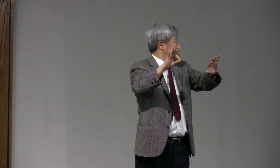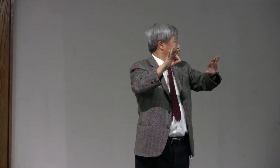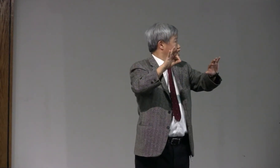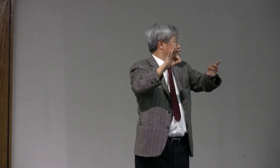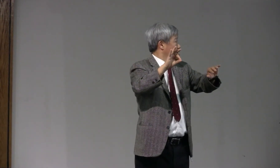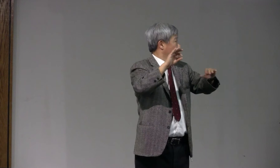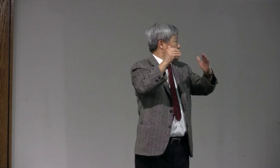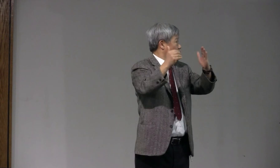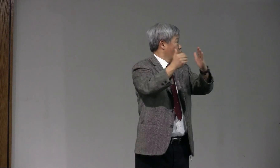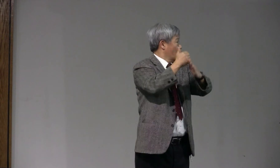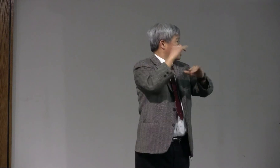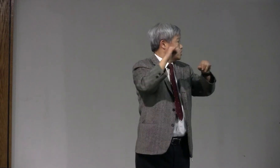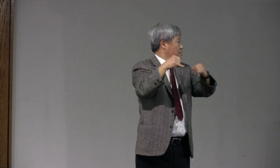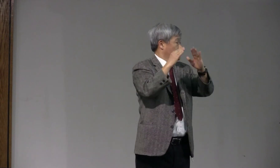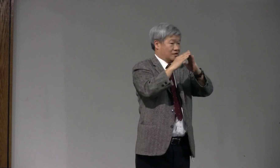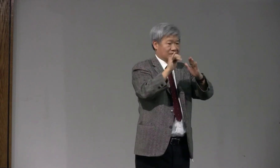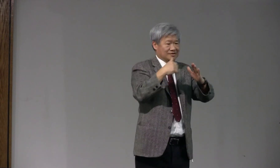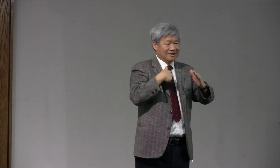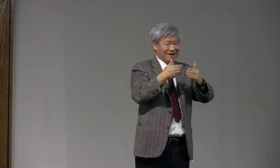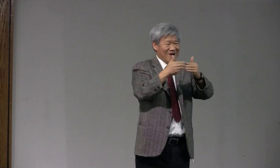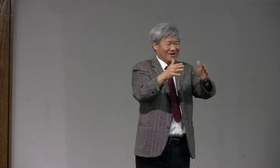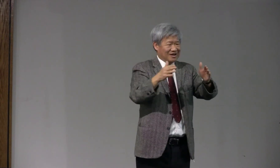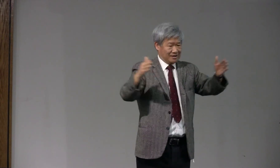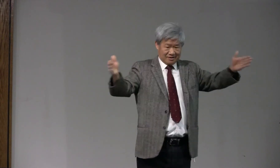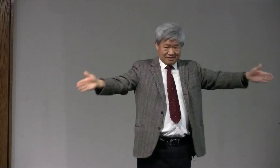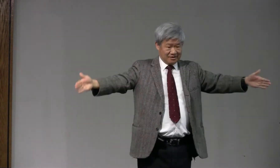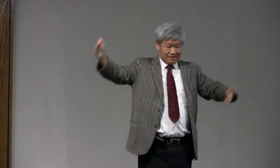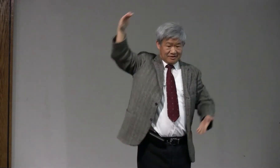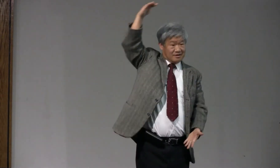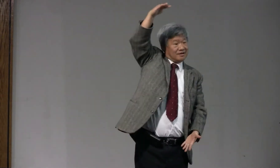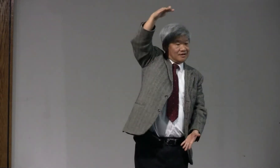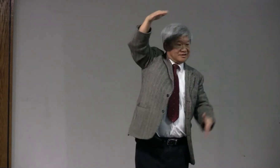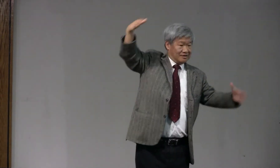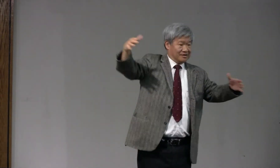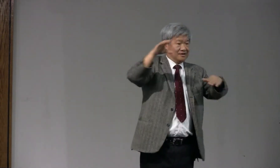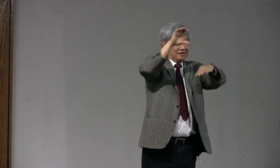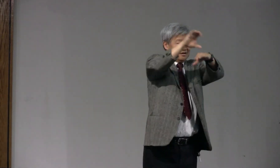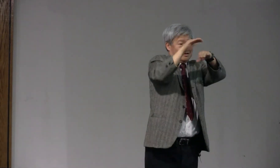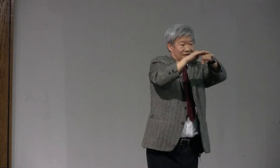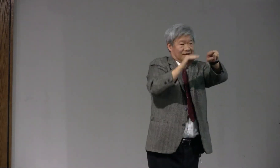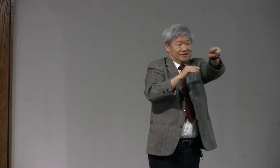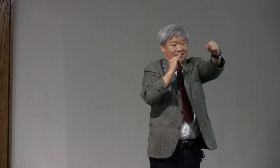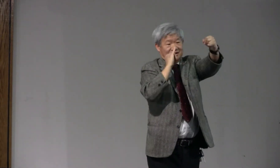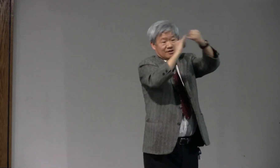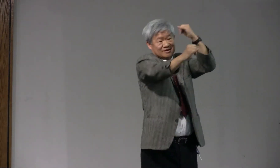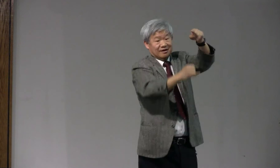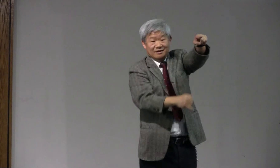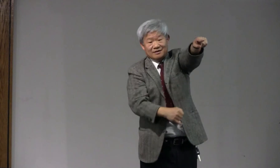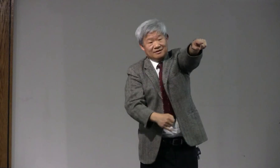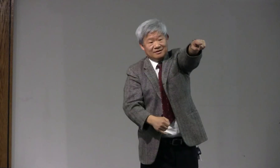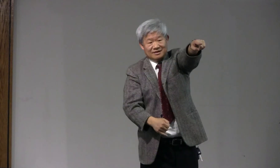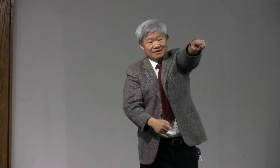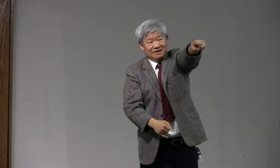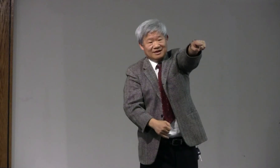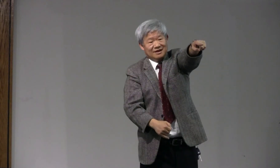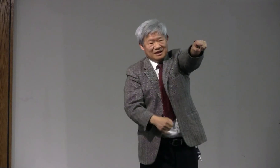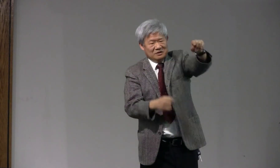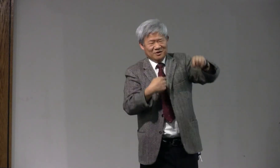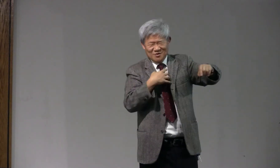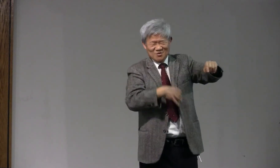Walking with God in the light of New Jerusalem, the new city of Jerusalem. You can see our